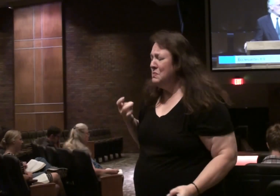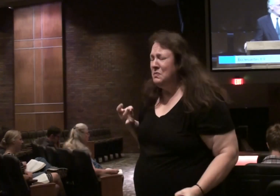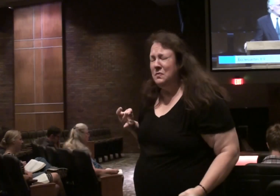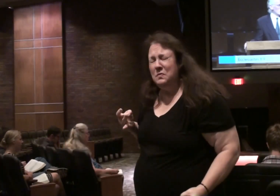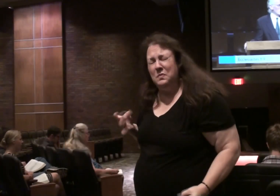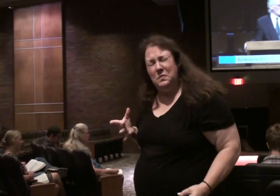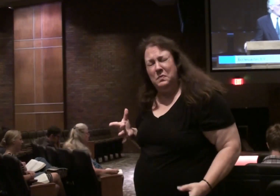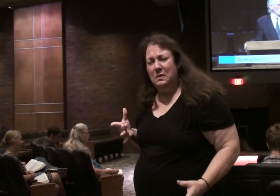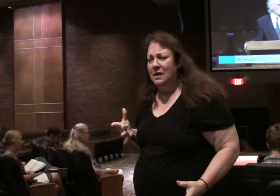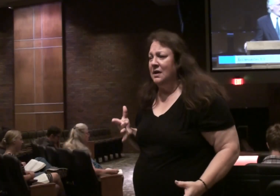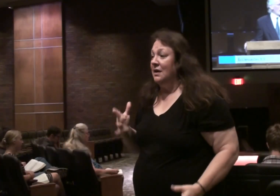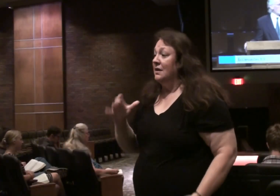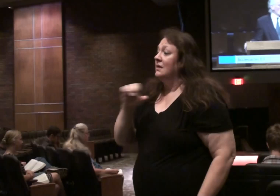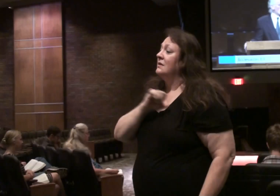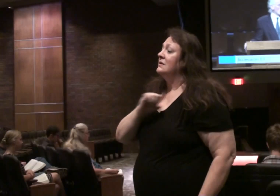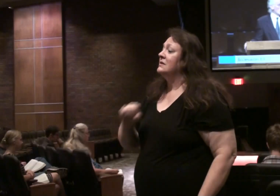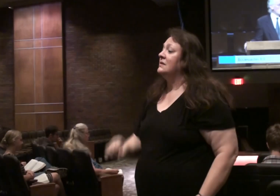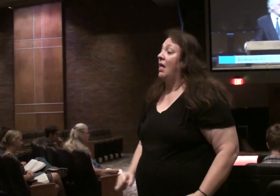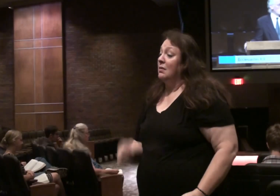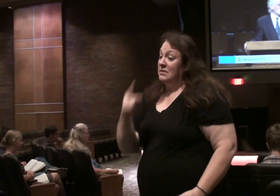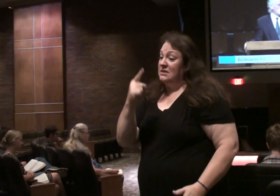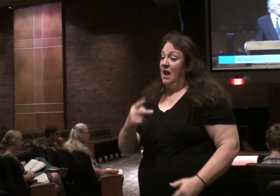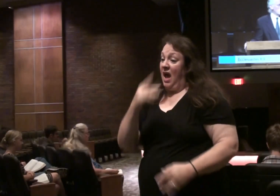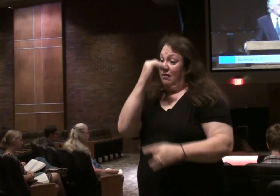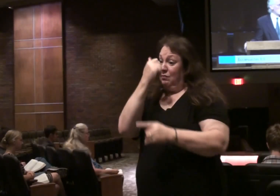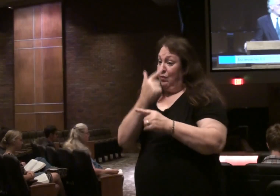days. Solomon, half-brother,